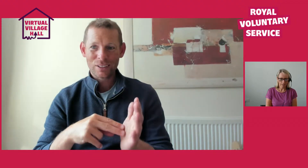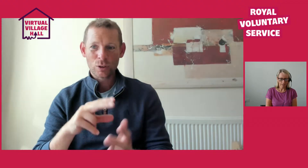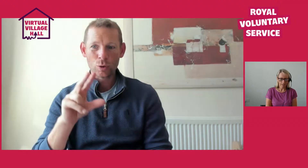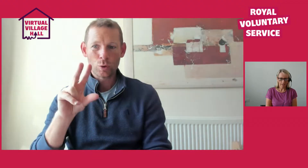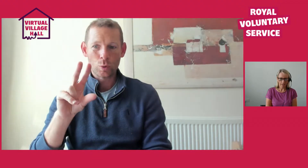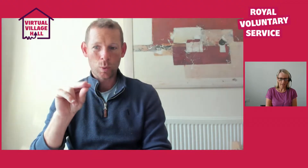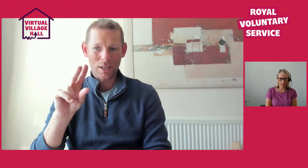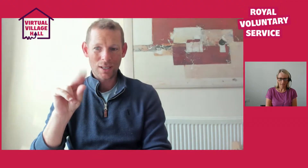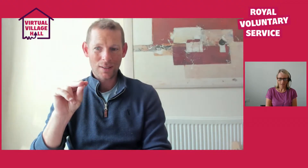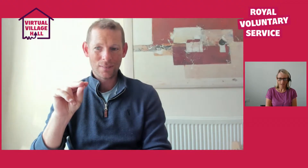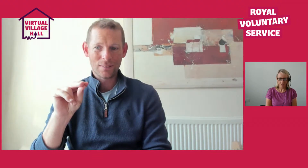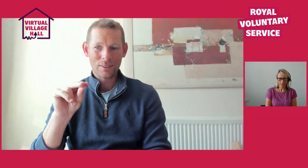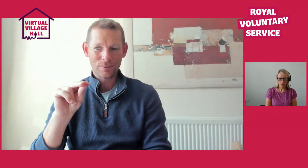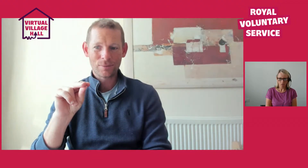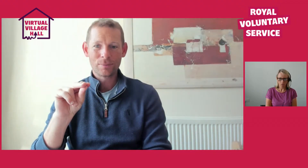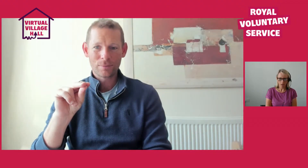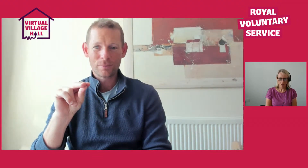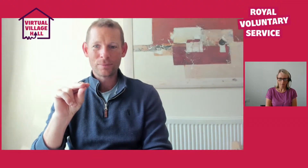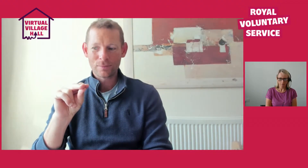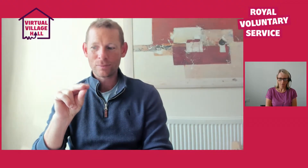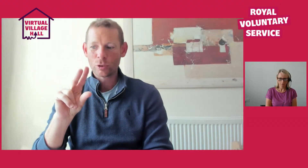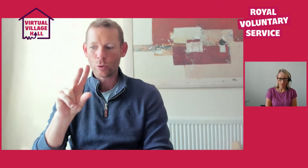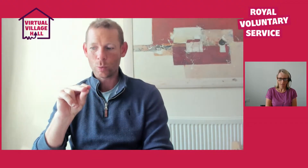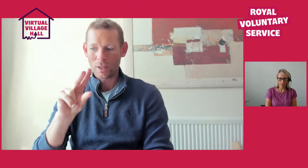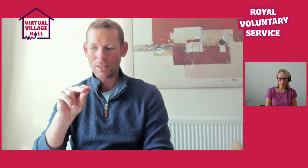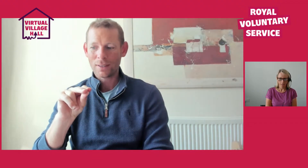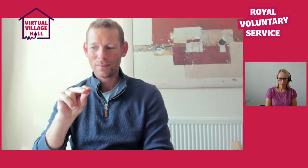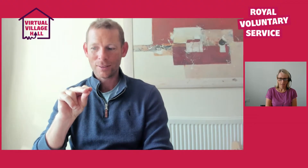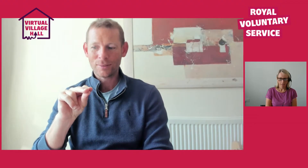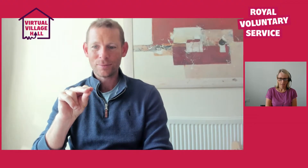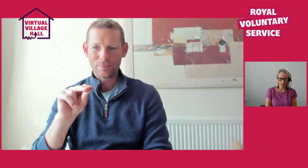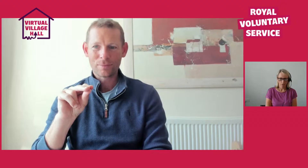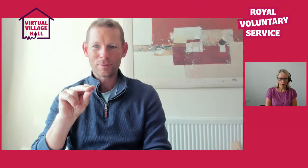Joan and Kellyanne, so 12.